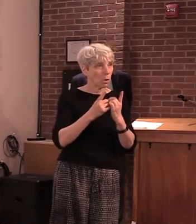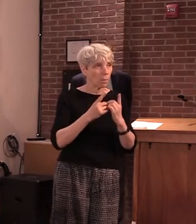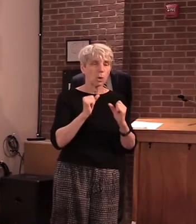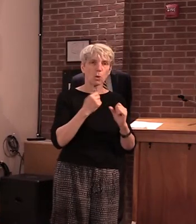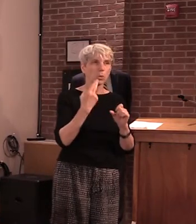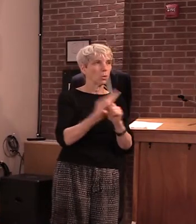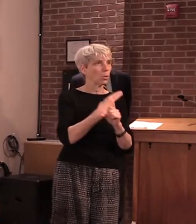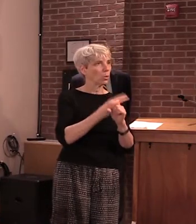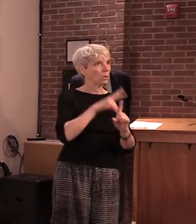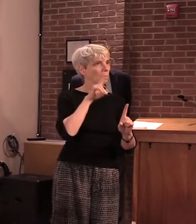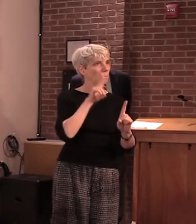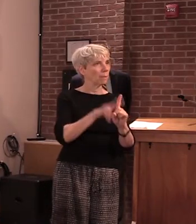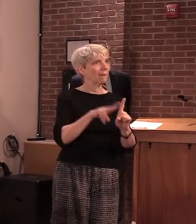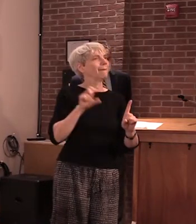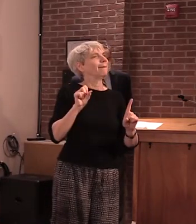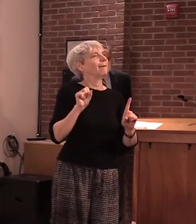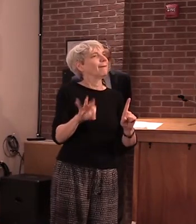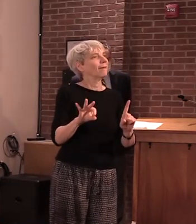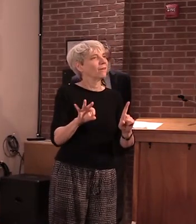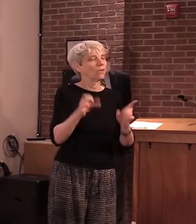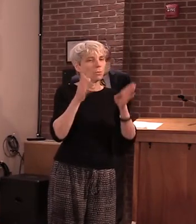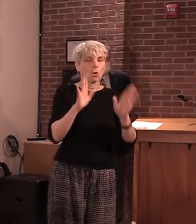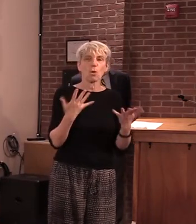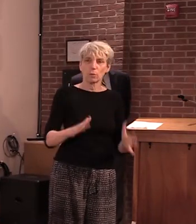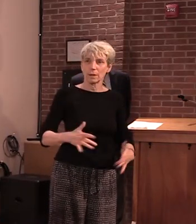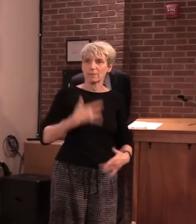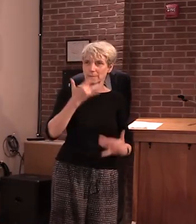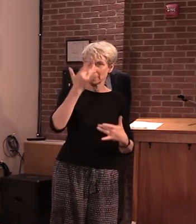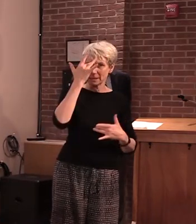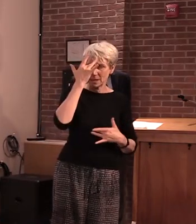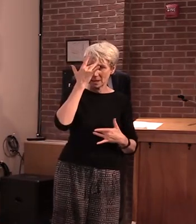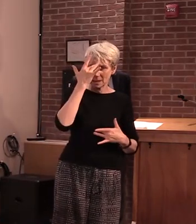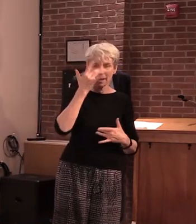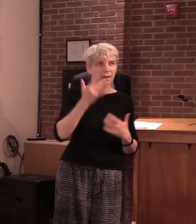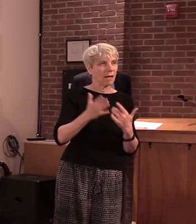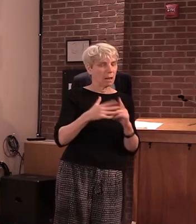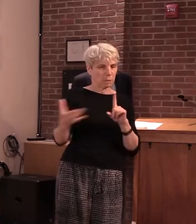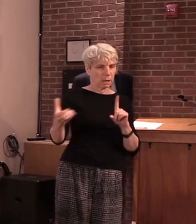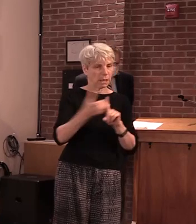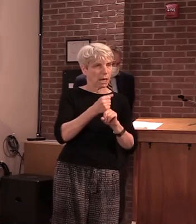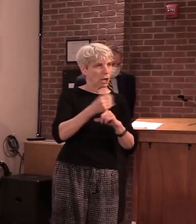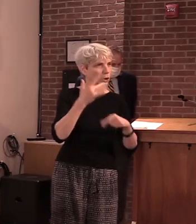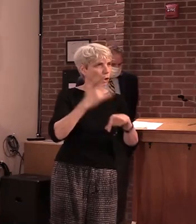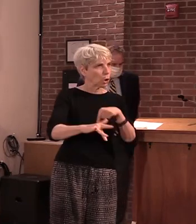disease, because you can make those quick decisions about isolation, contact tracing, et cetera.